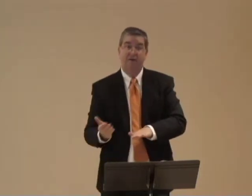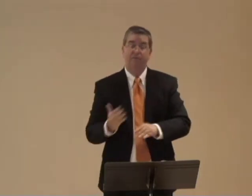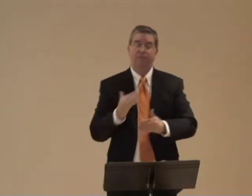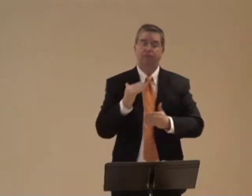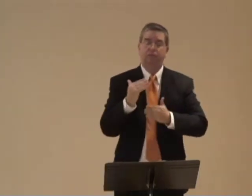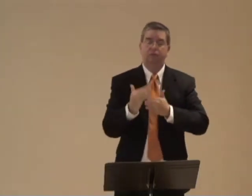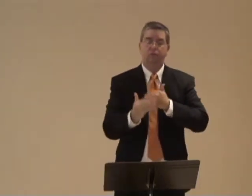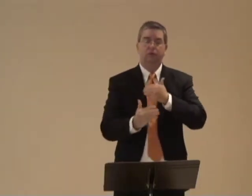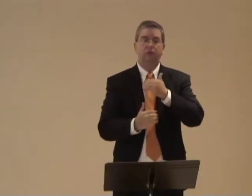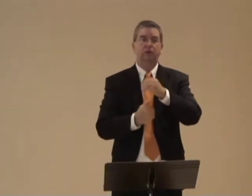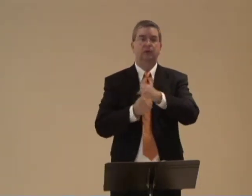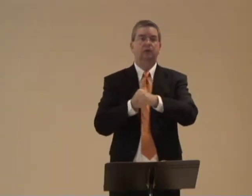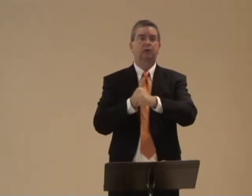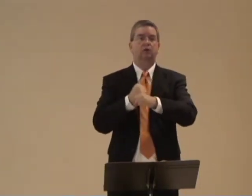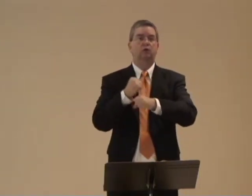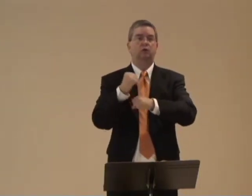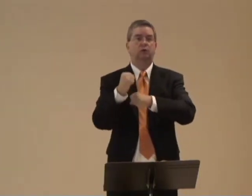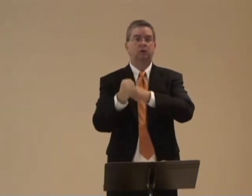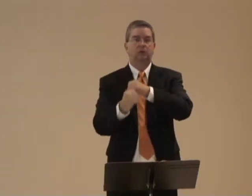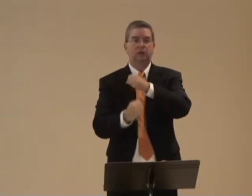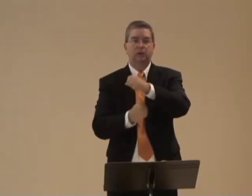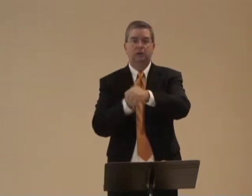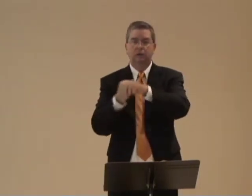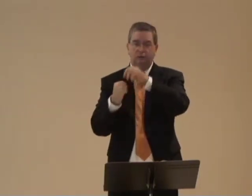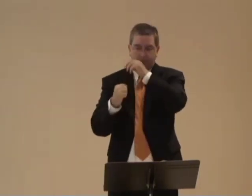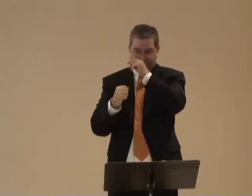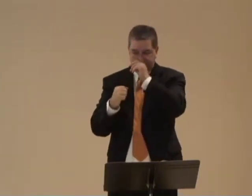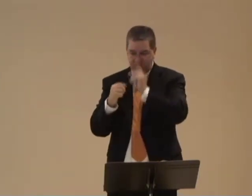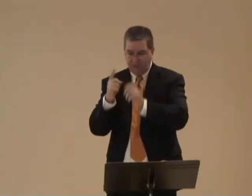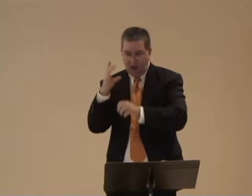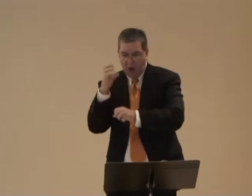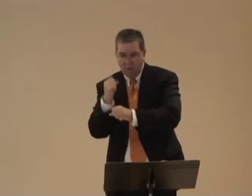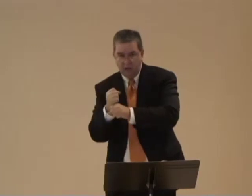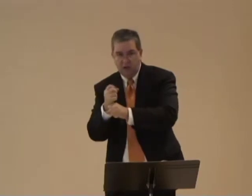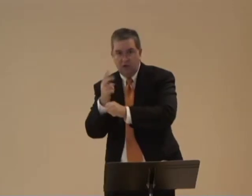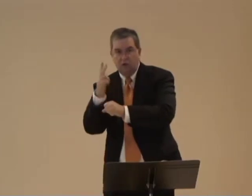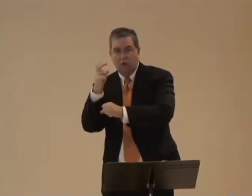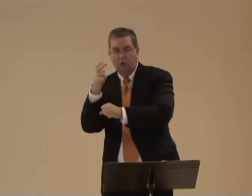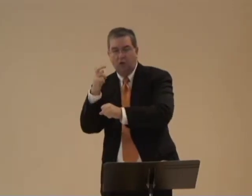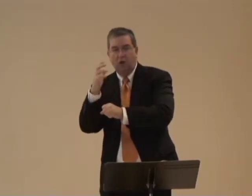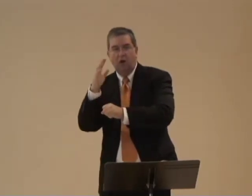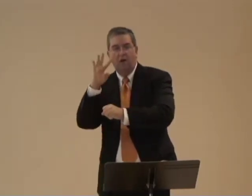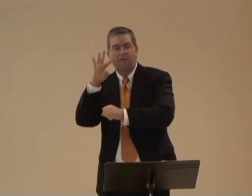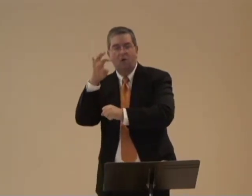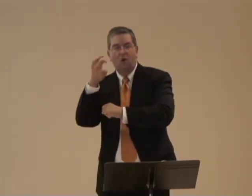Now after Joseph had passed away,